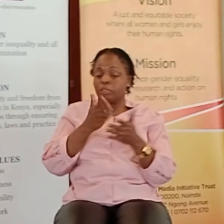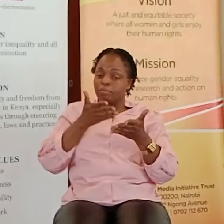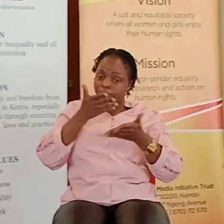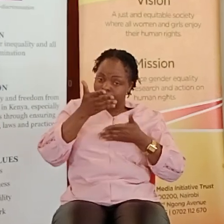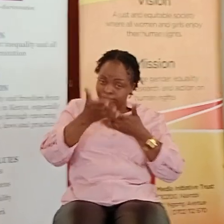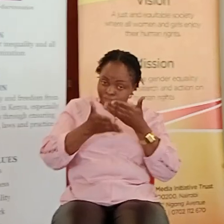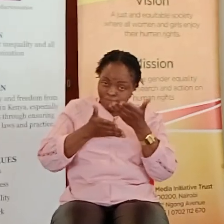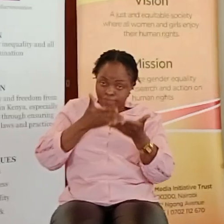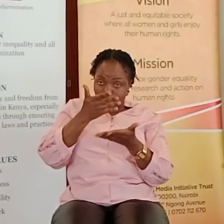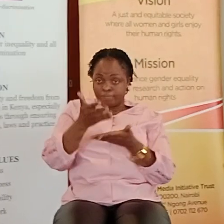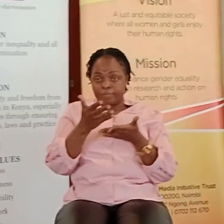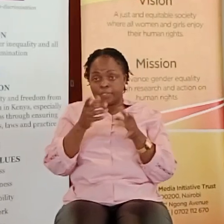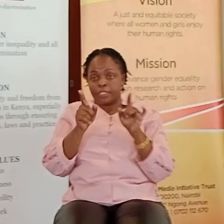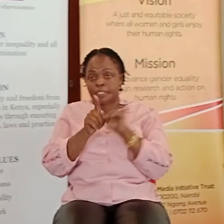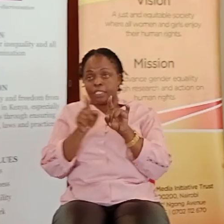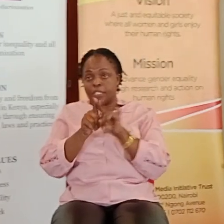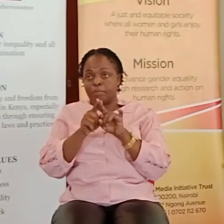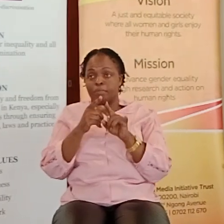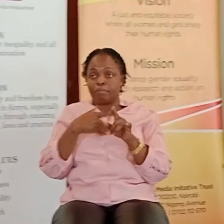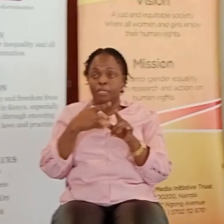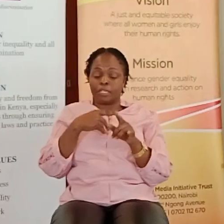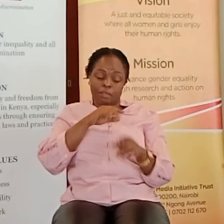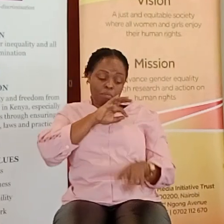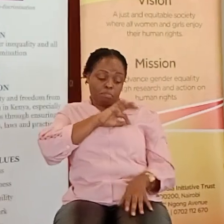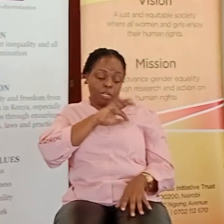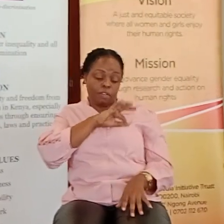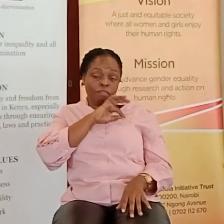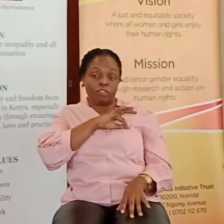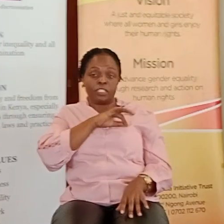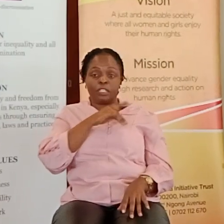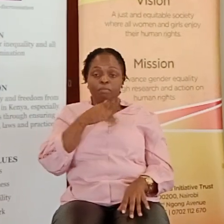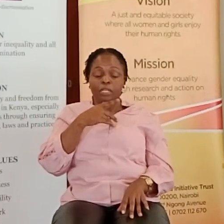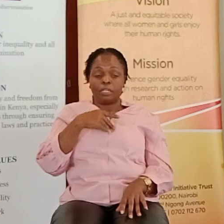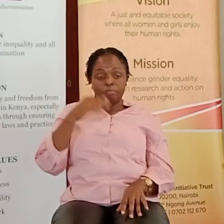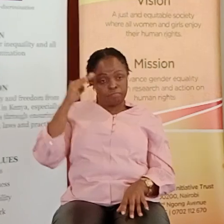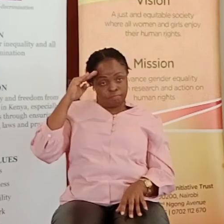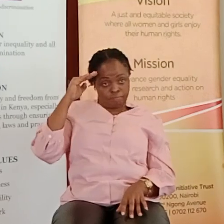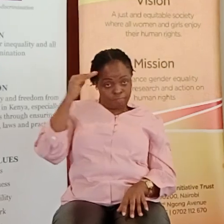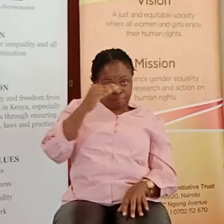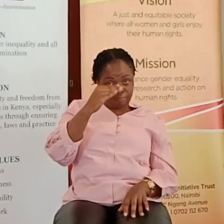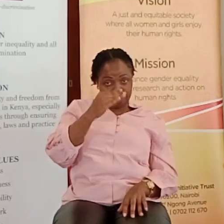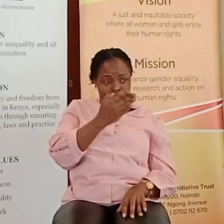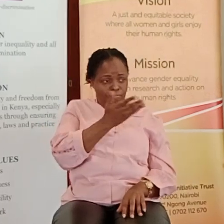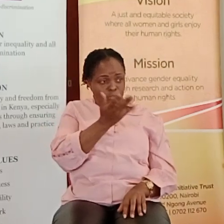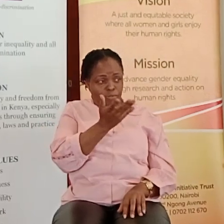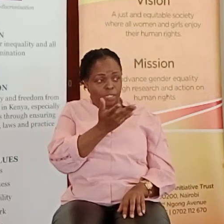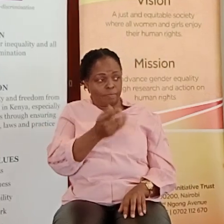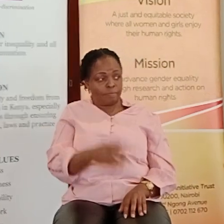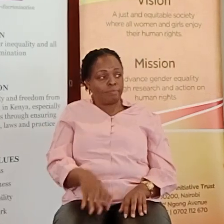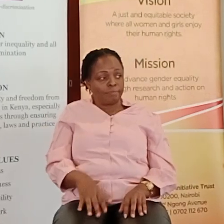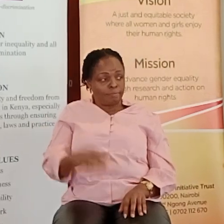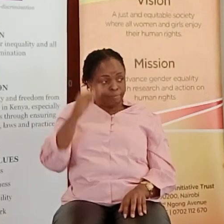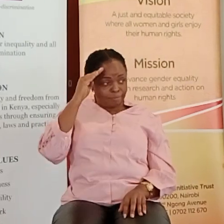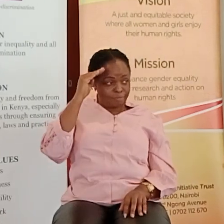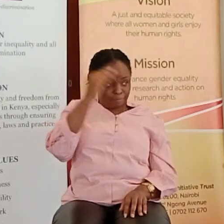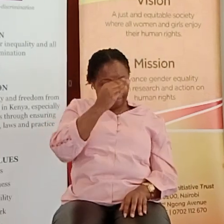negotiators. And I am a beneficiary. I salute you. Where are you? I salute you.